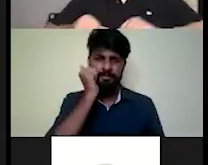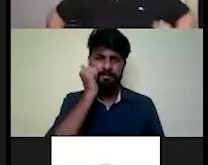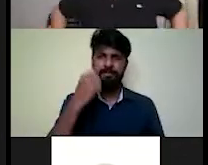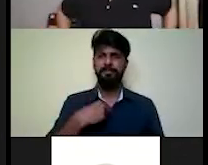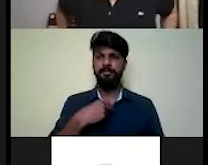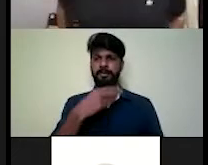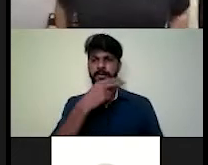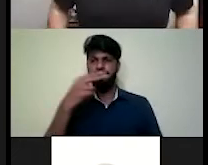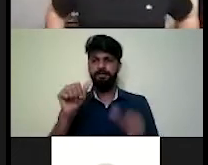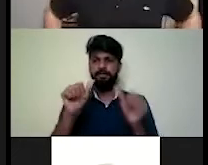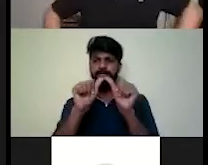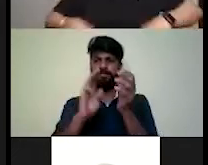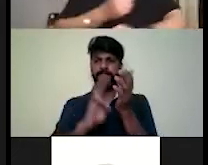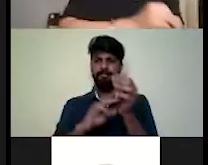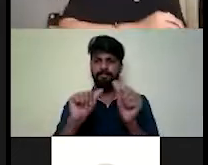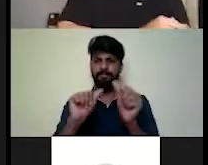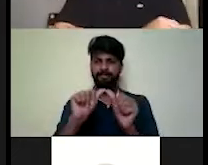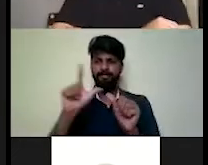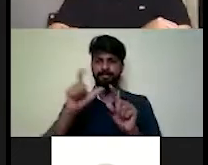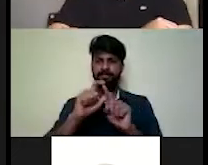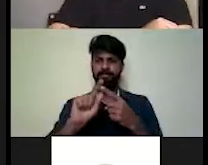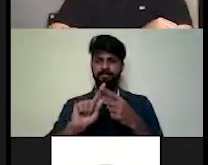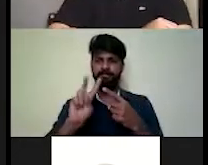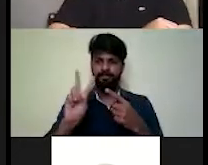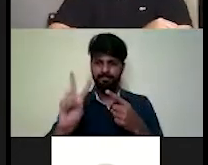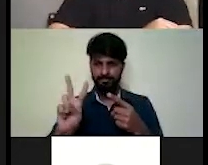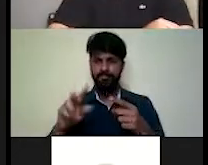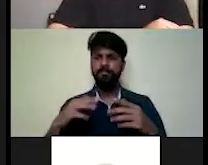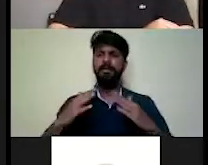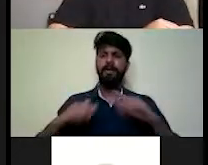My sign name is Liz, and my name is